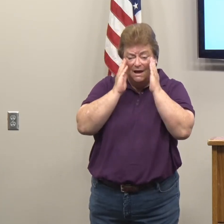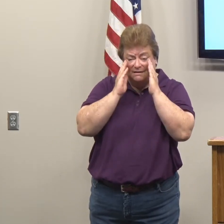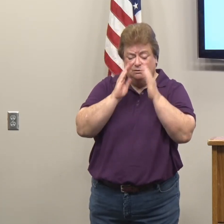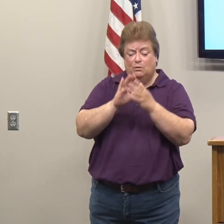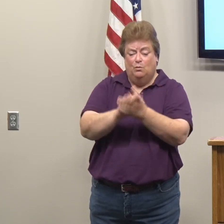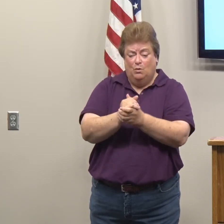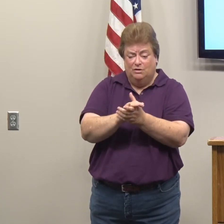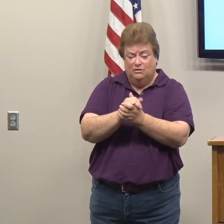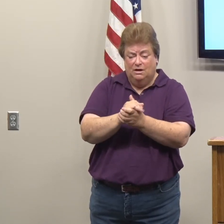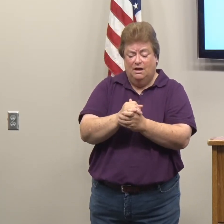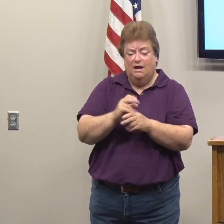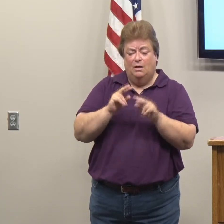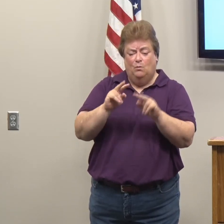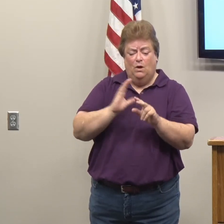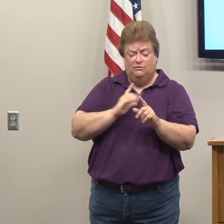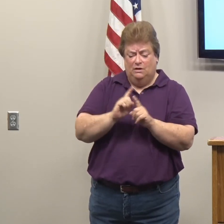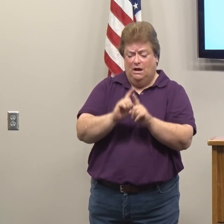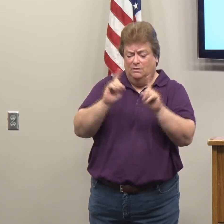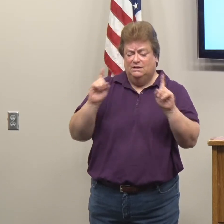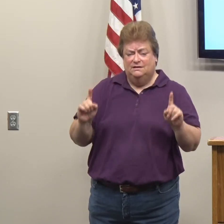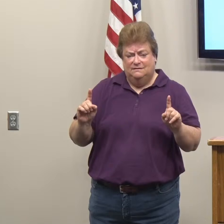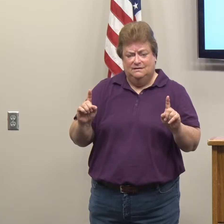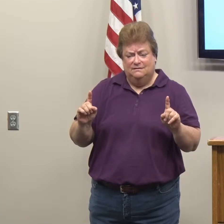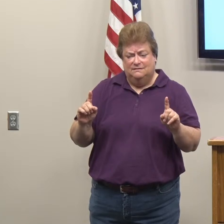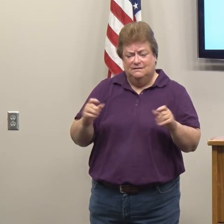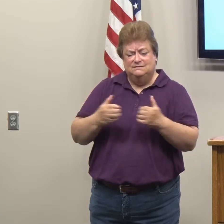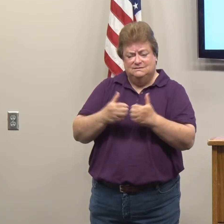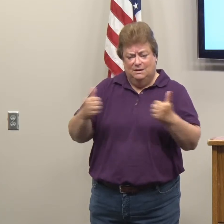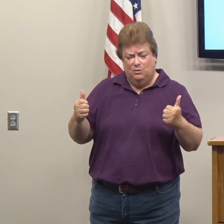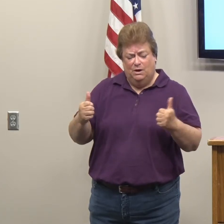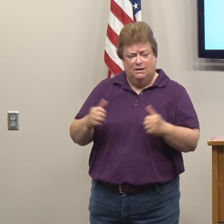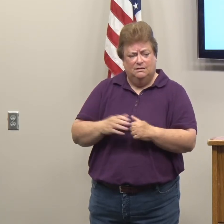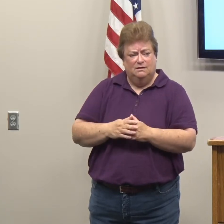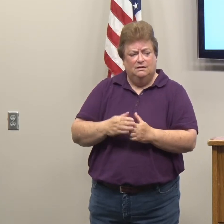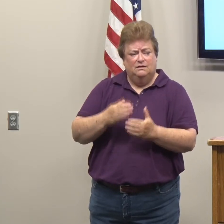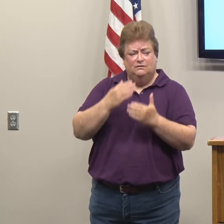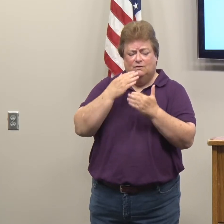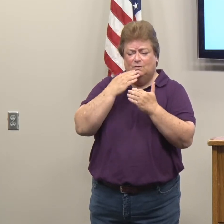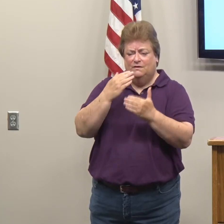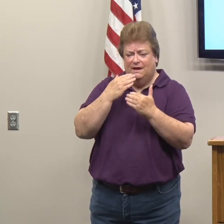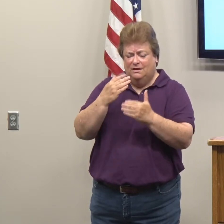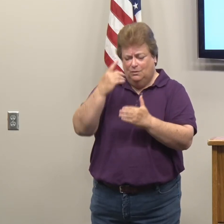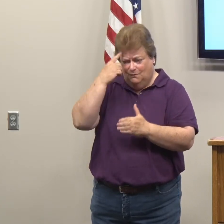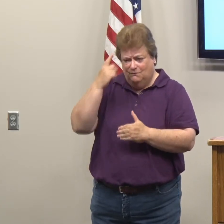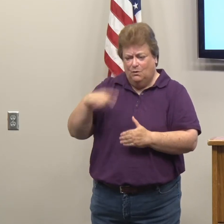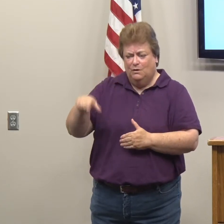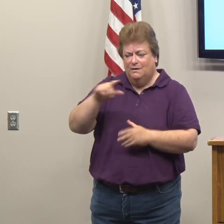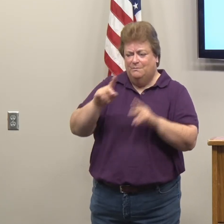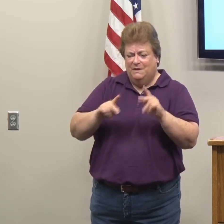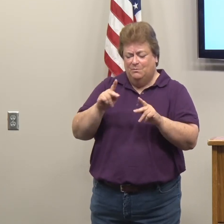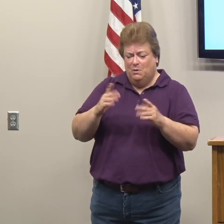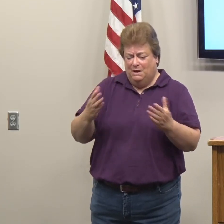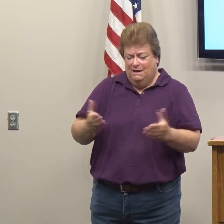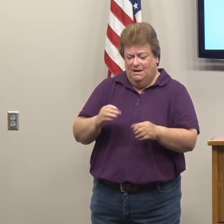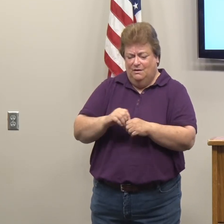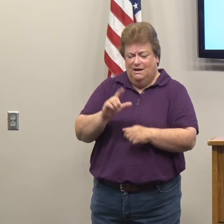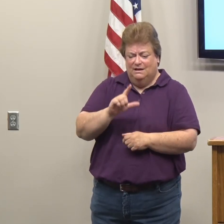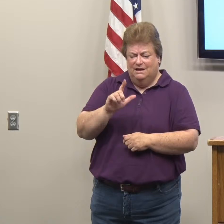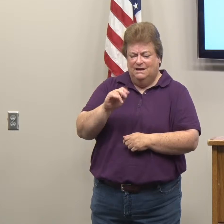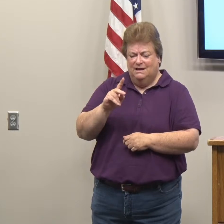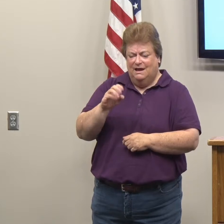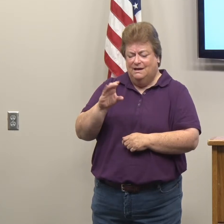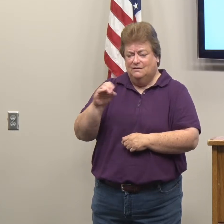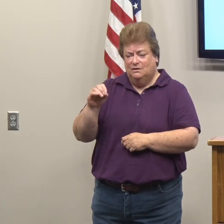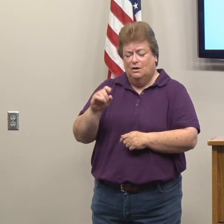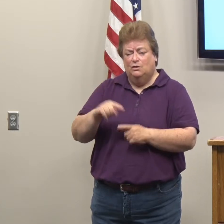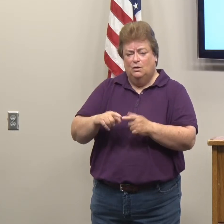and watching our distance, keeping 6 feet from others. Thank you to the growing number of hometown heroes in Lincoln and Lancaster County who are